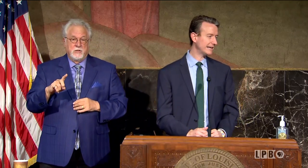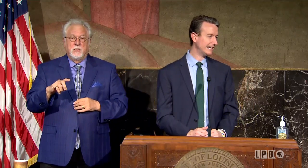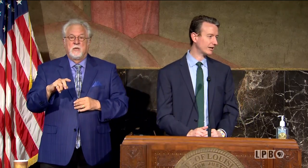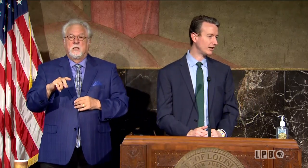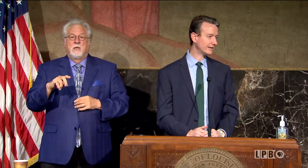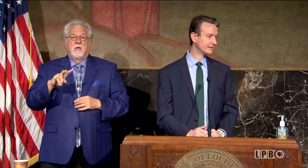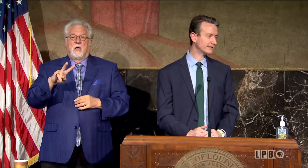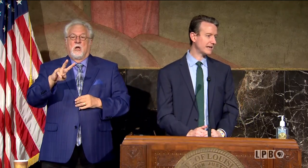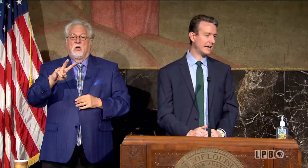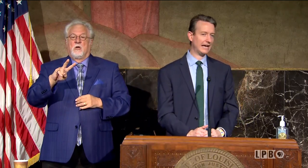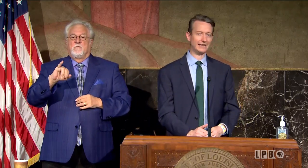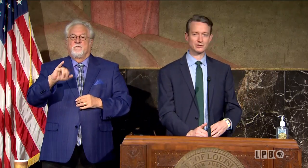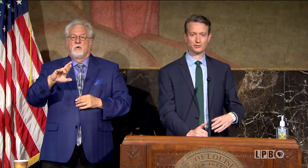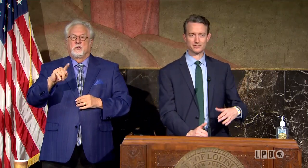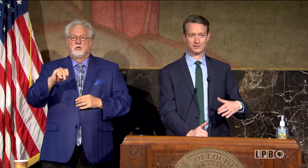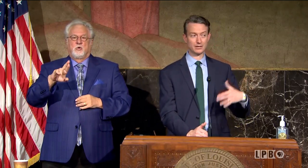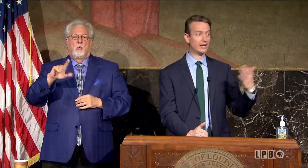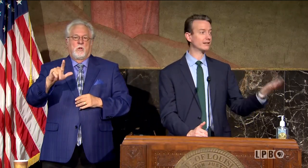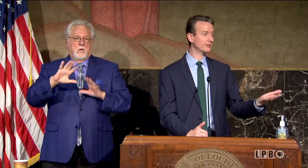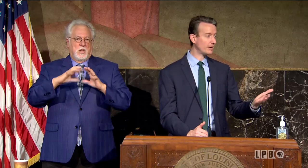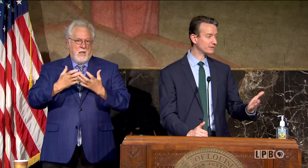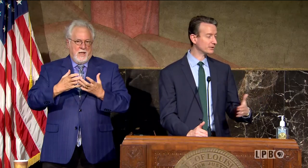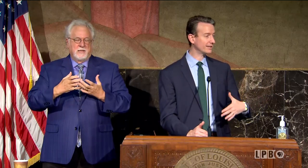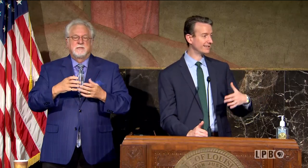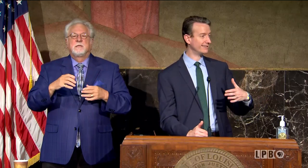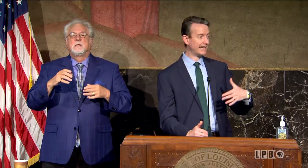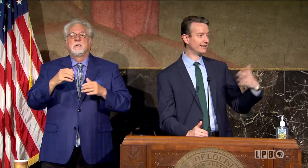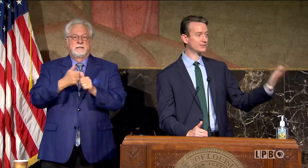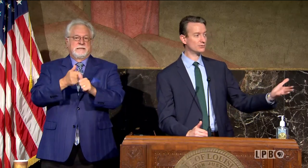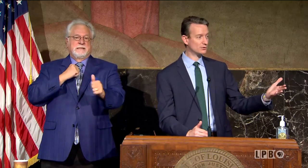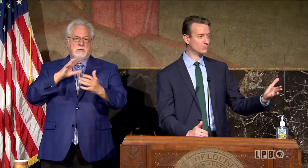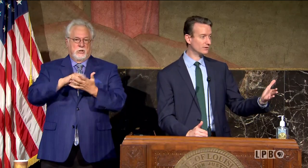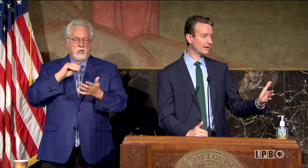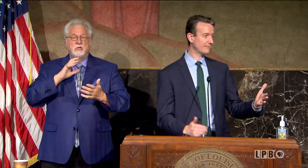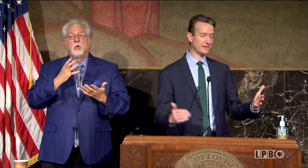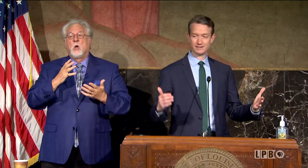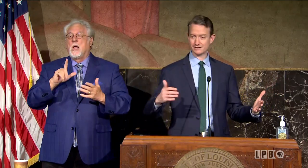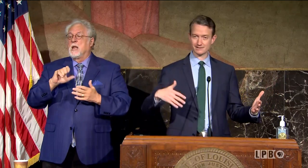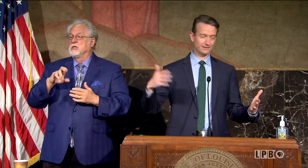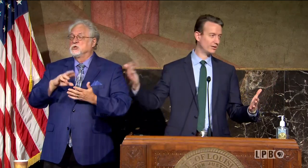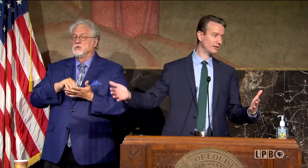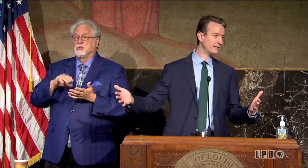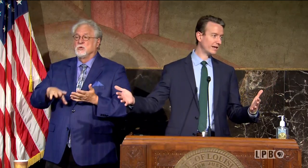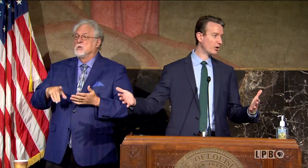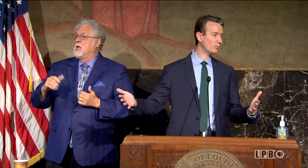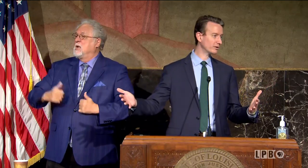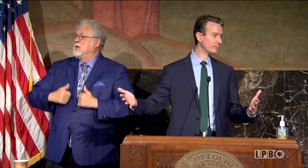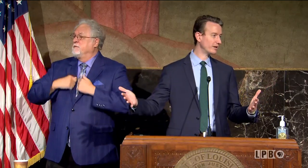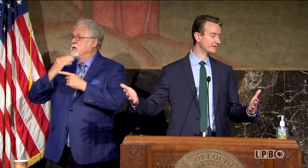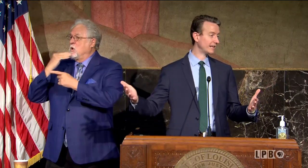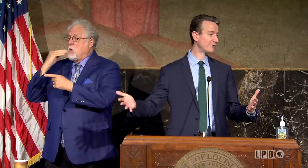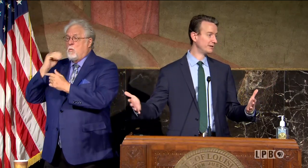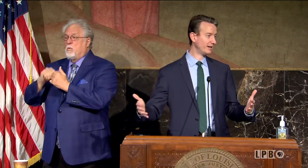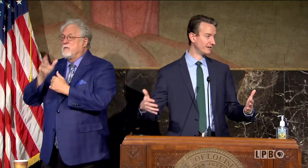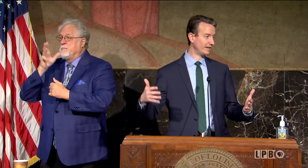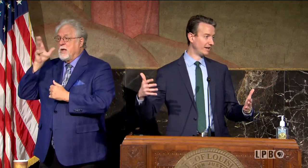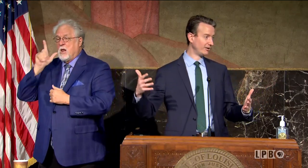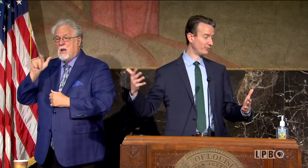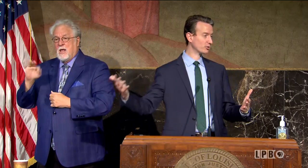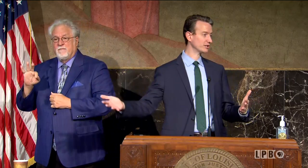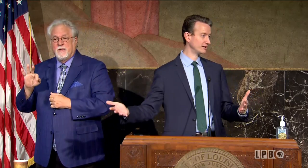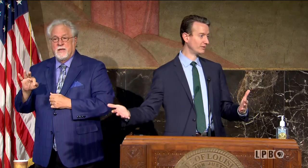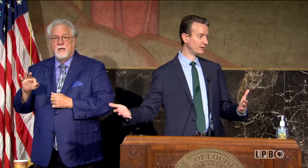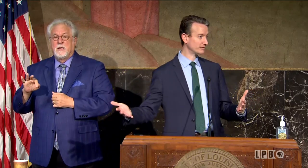virtual classes, and so there's theoretically the possibility that an LSU student is, living at home with their parents in Lafayette